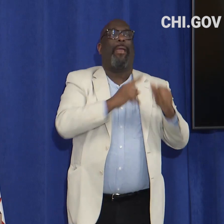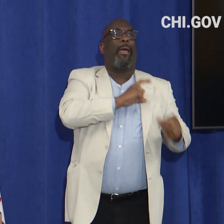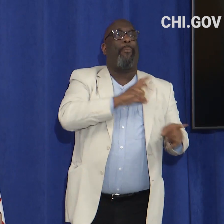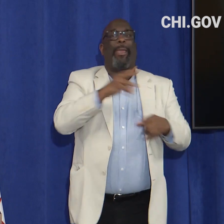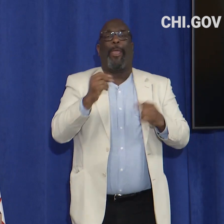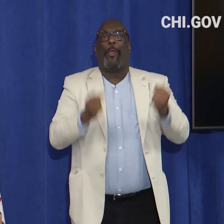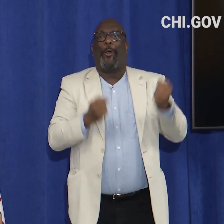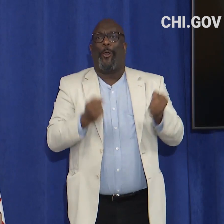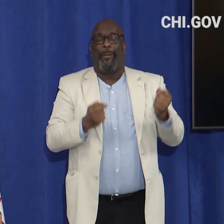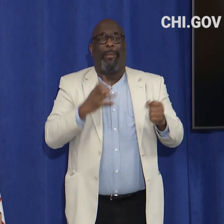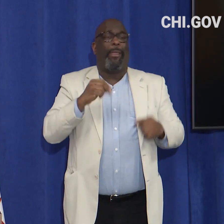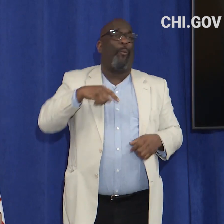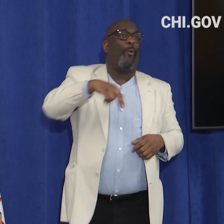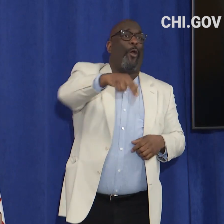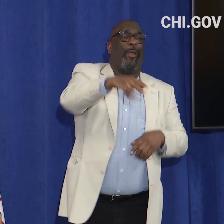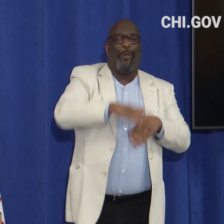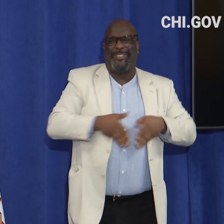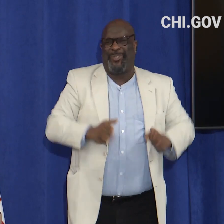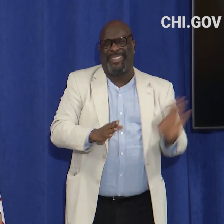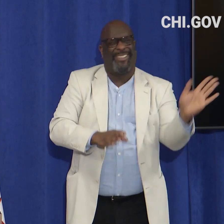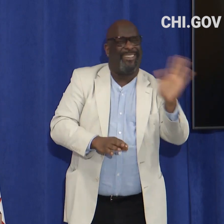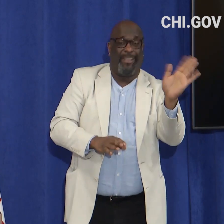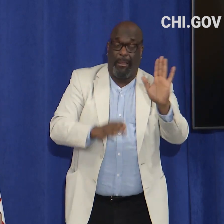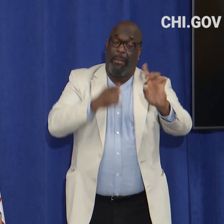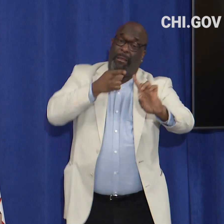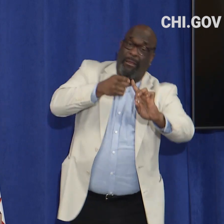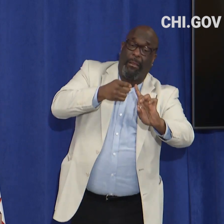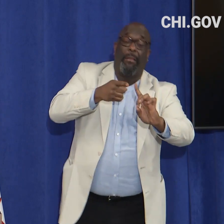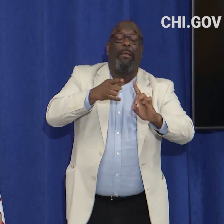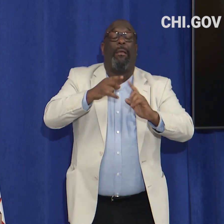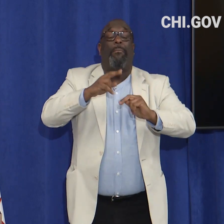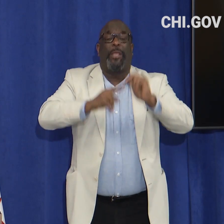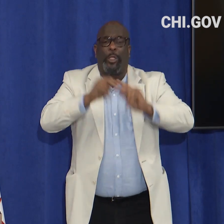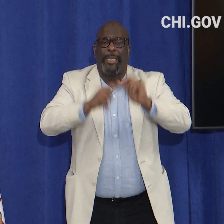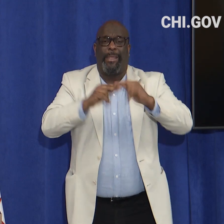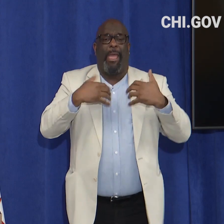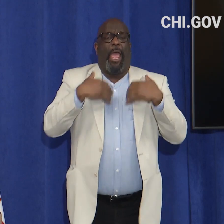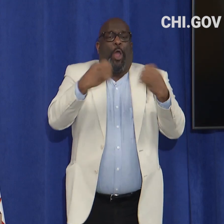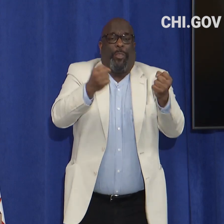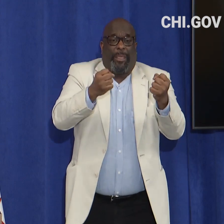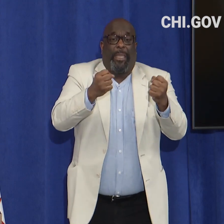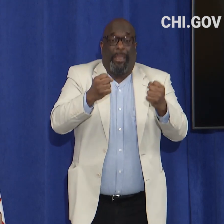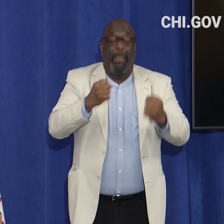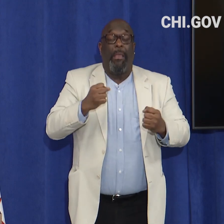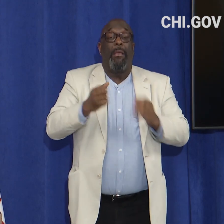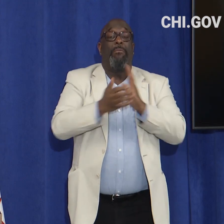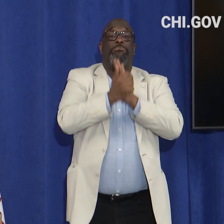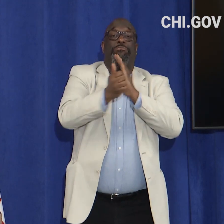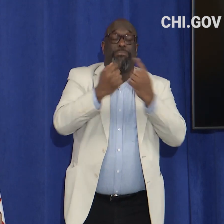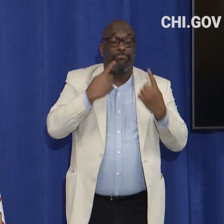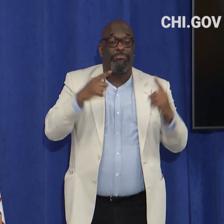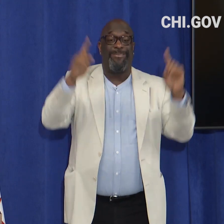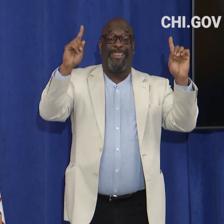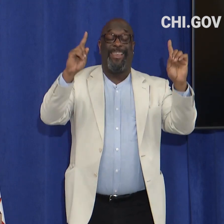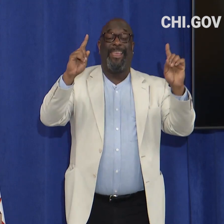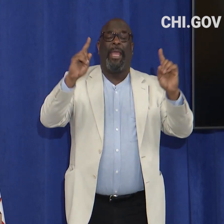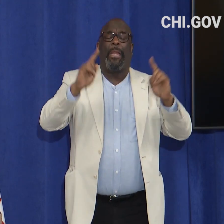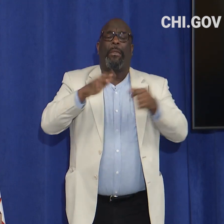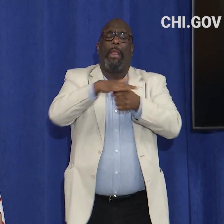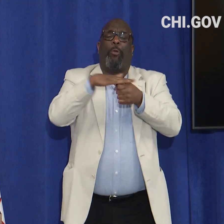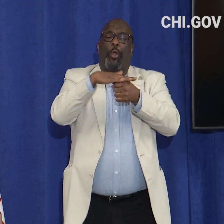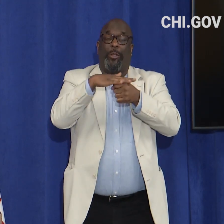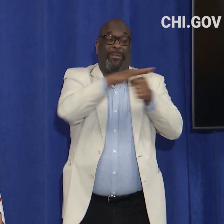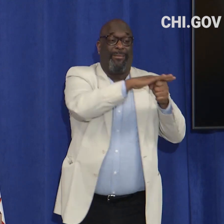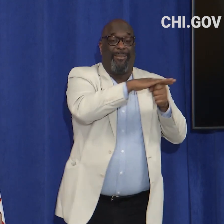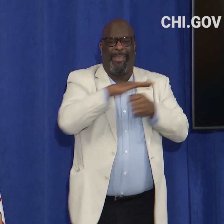car walking a beat. It is about building healthy, vibrant, safe neighborhoods, and we have to get